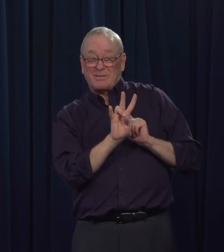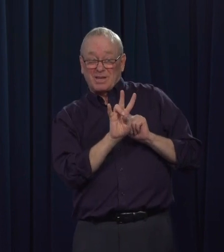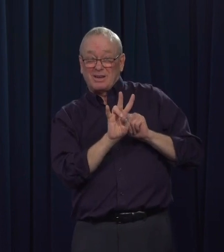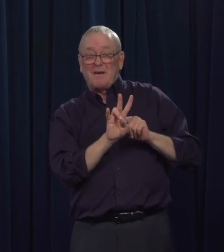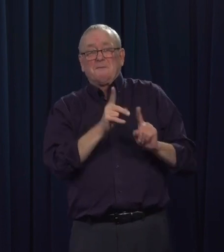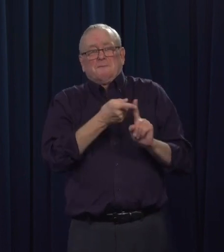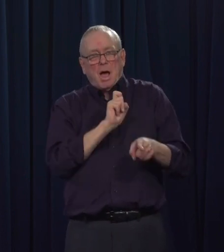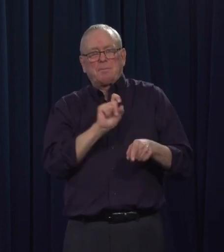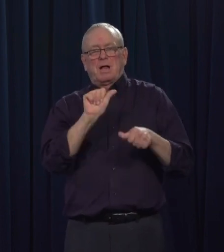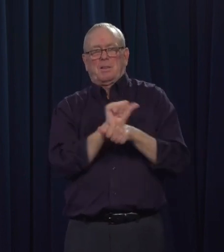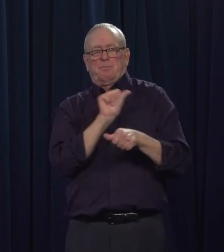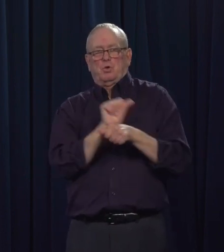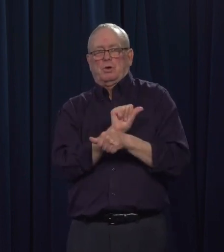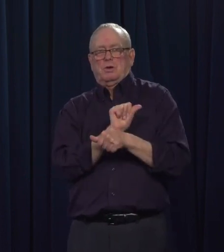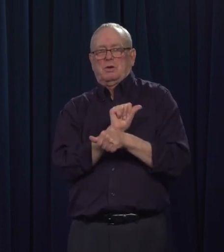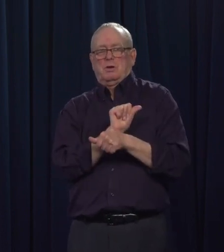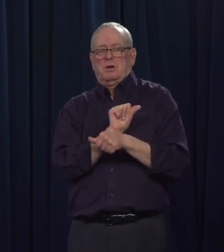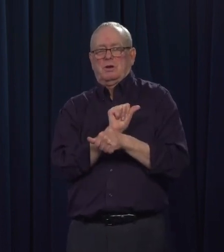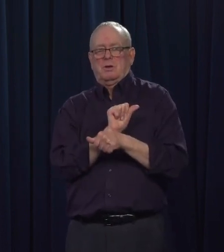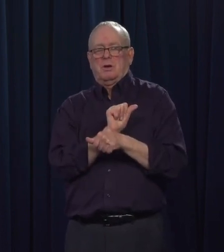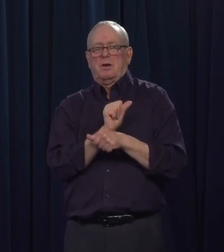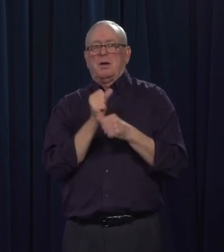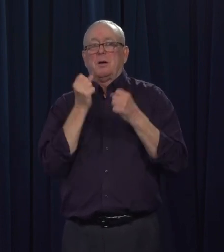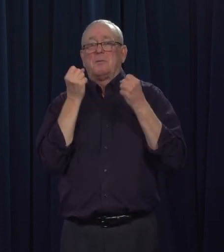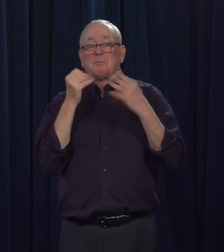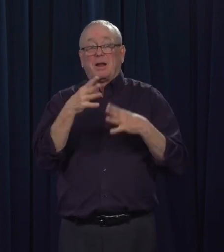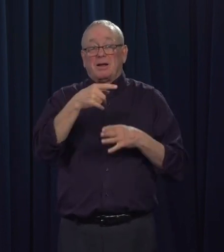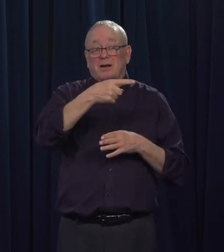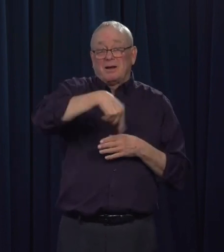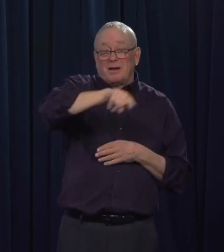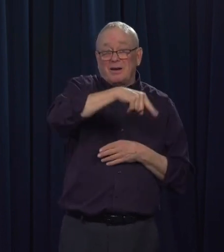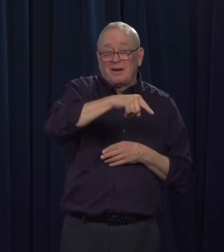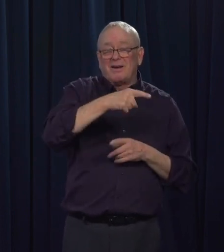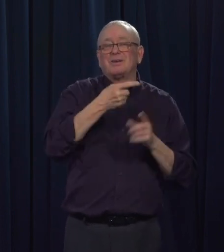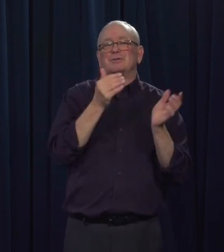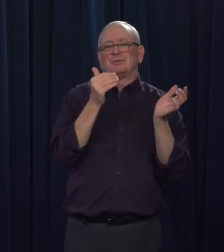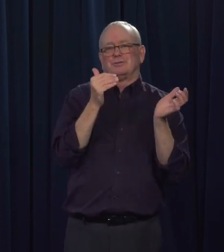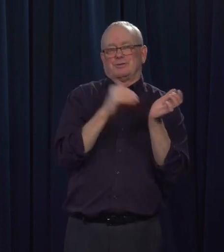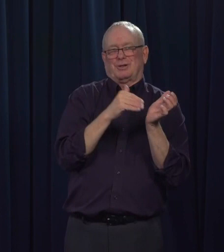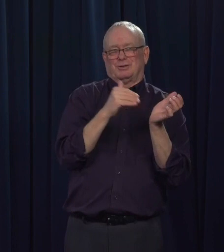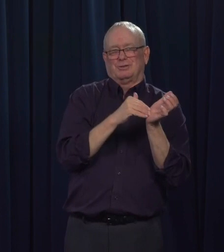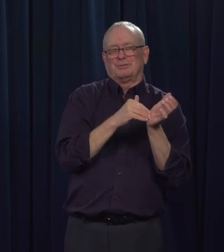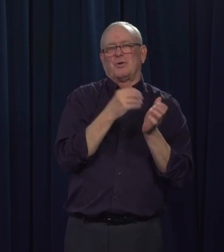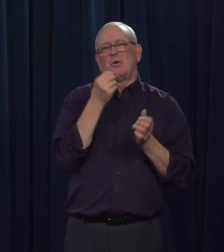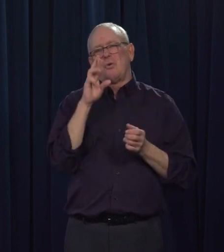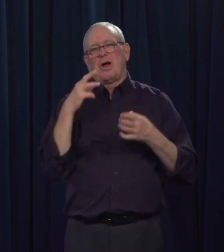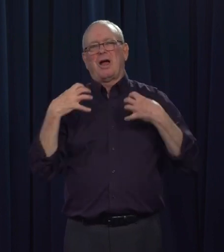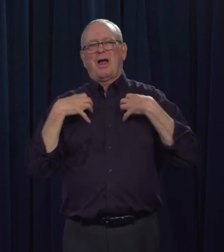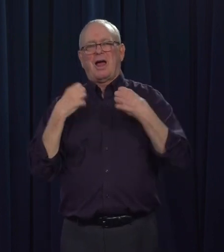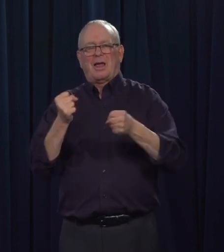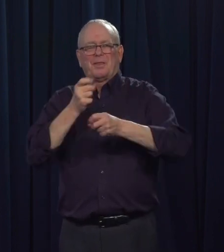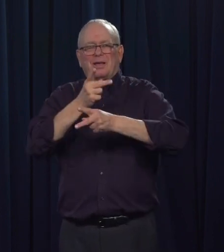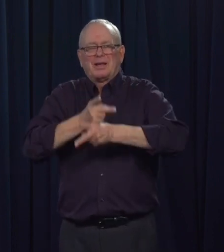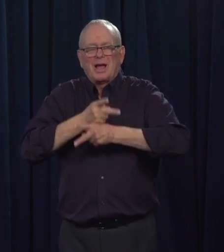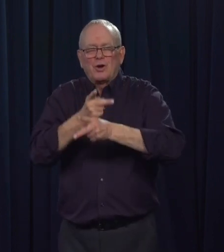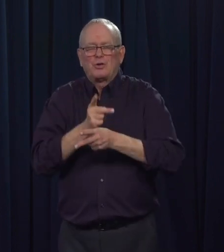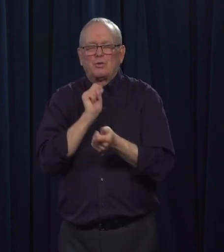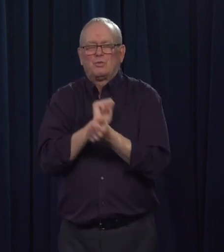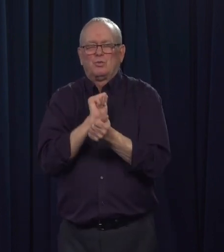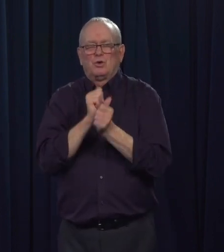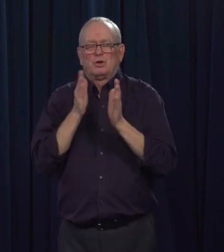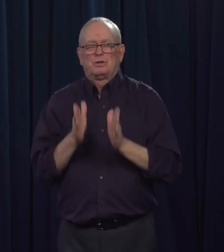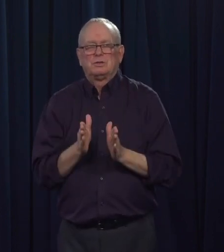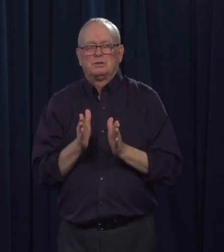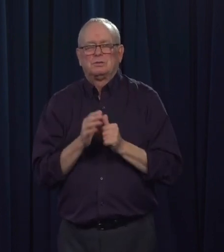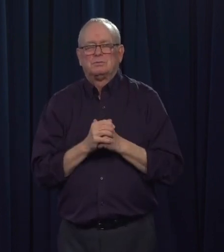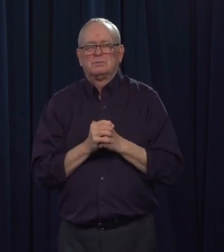many of those were physicians, but some were other healthcare workers as well. And of the 47 healthcare workers in Alberta, so not all